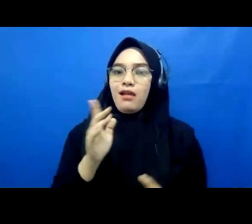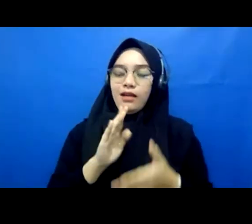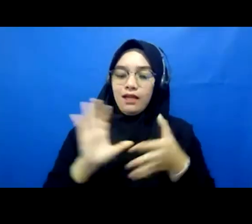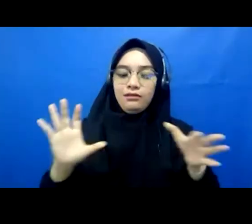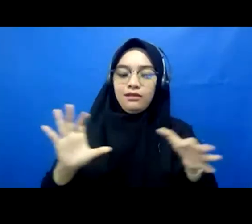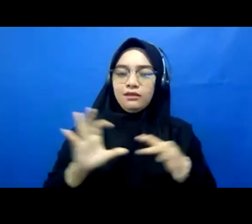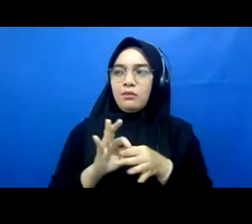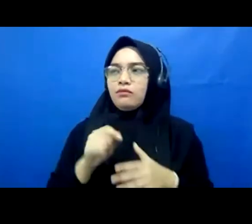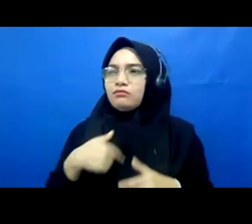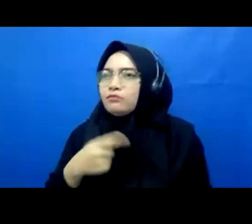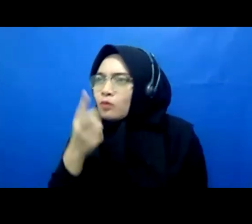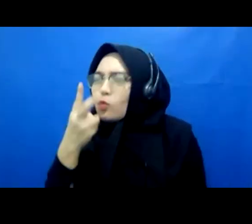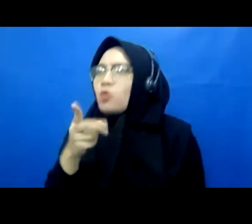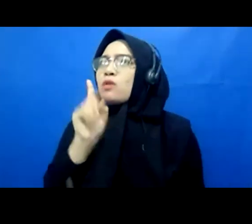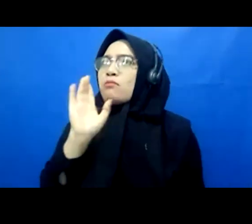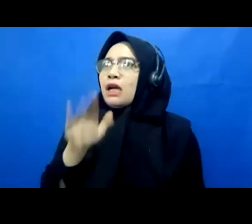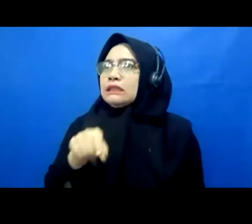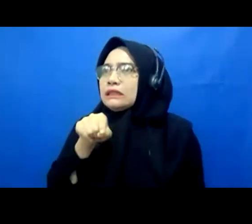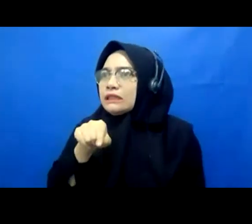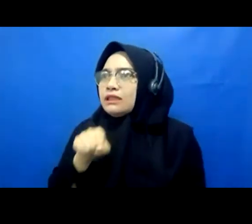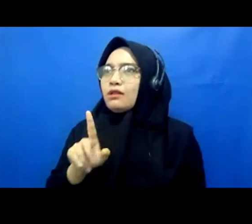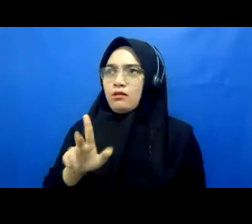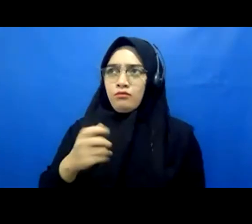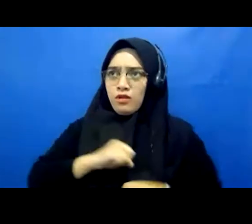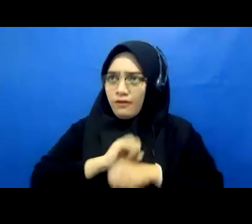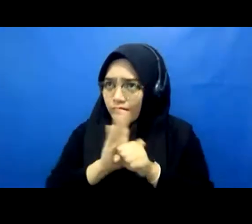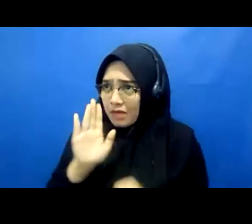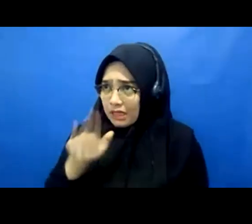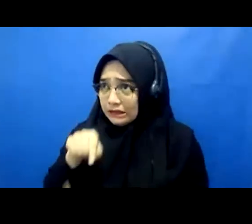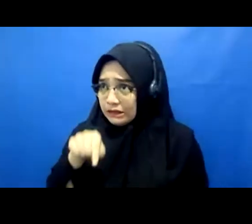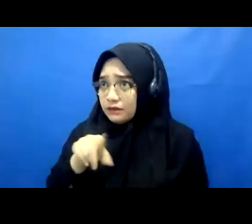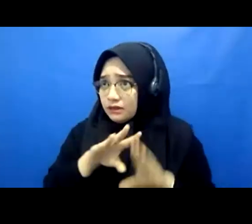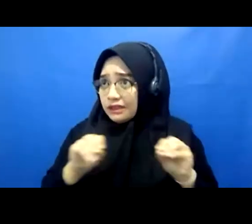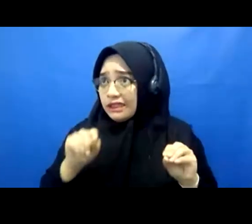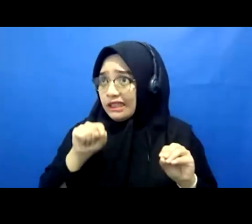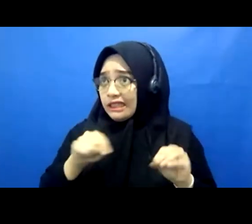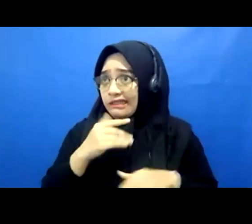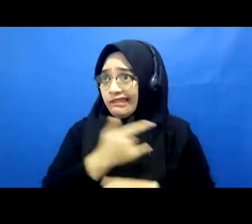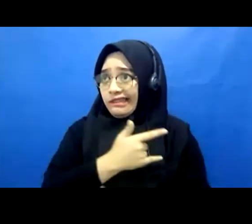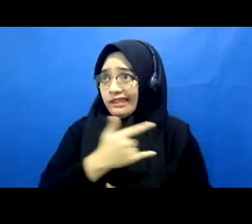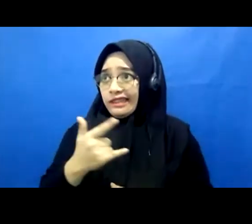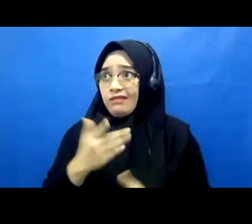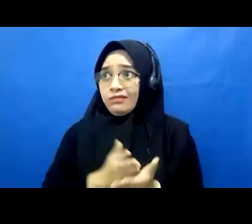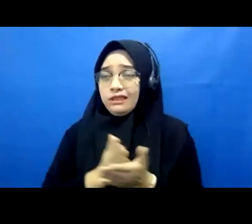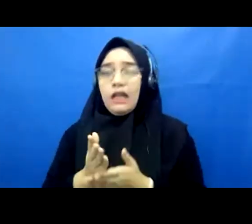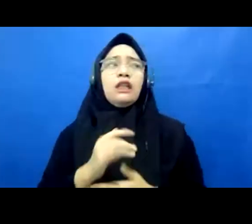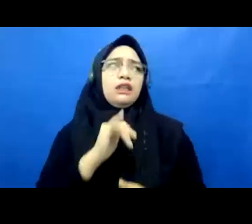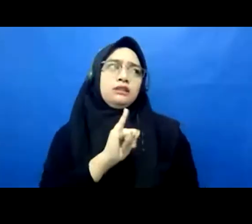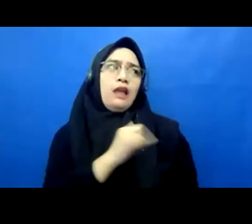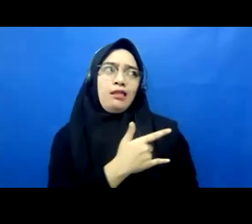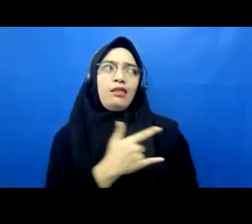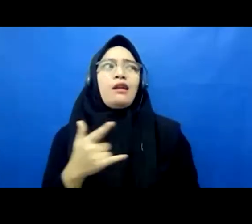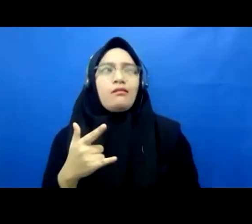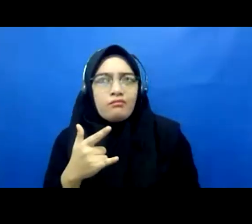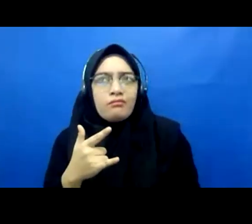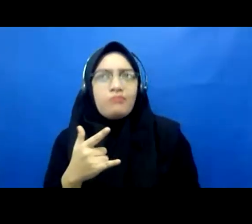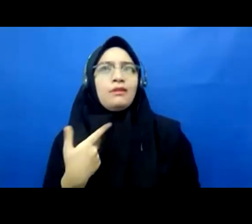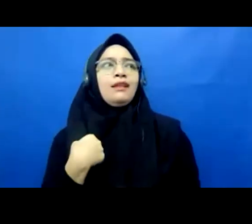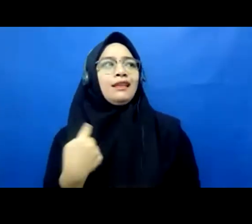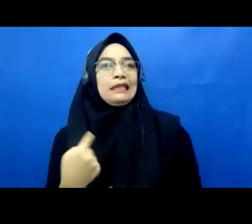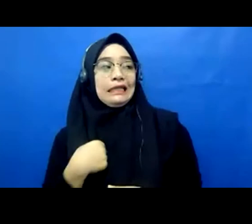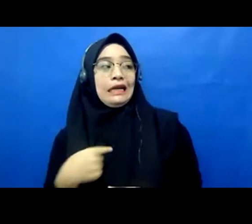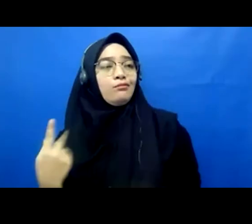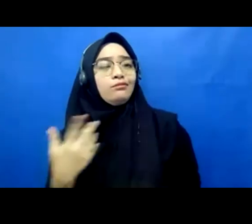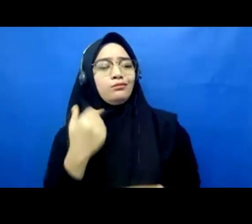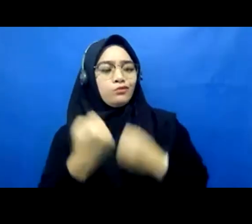inclusive. If you can do it, then we should be able to do it, which is exactly what we're trying to advocate for. So I